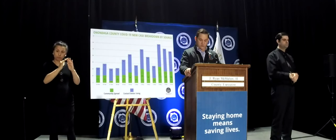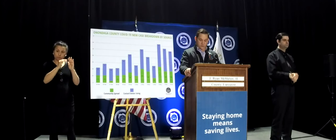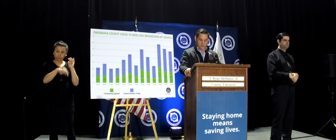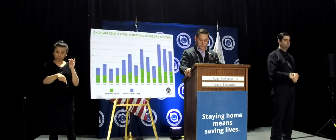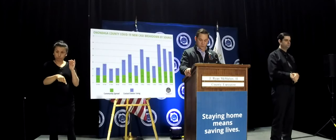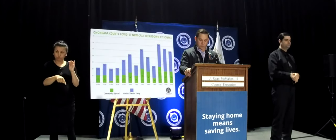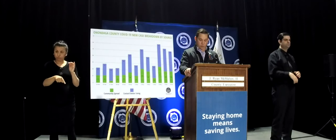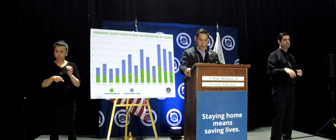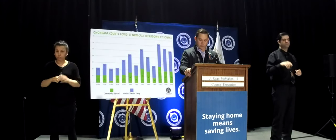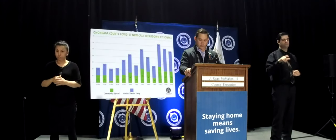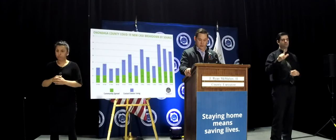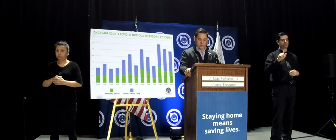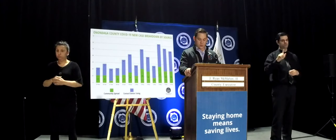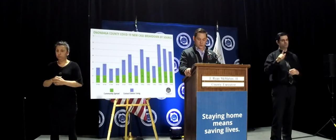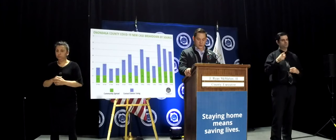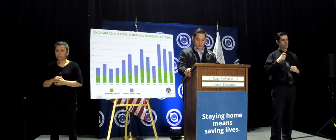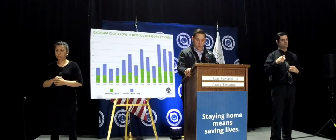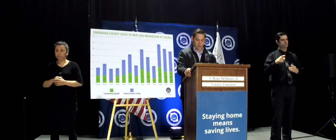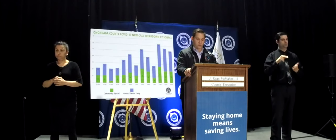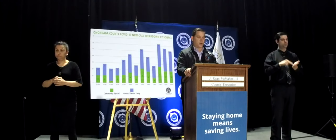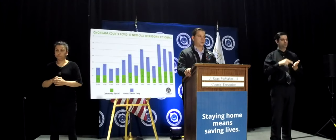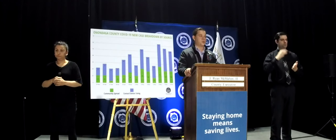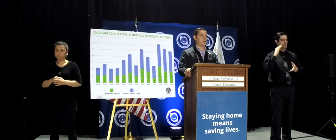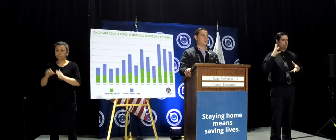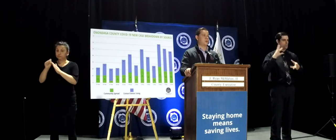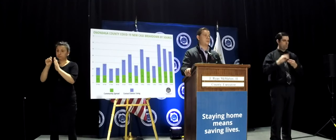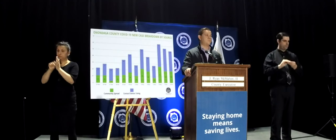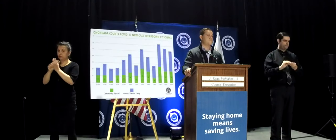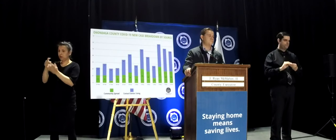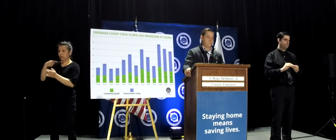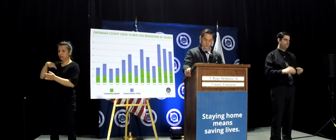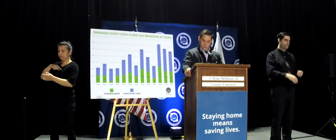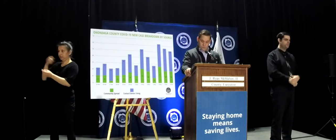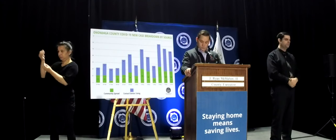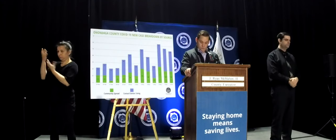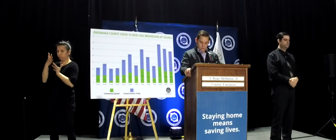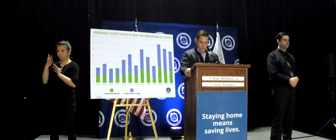coming off of reporting on the New York State Department of Health's website.